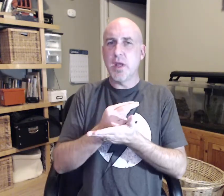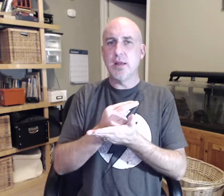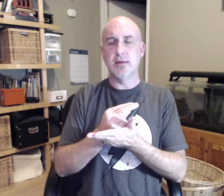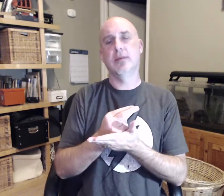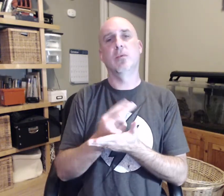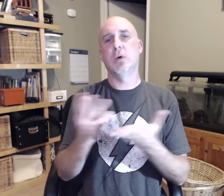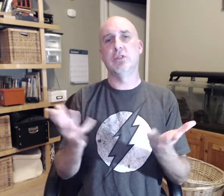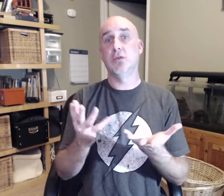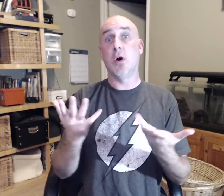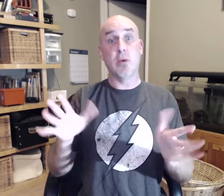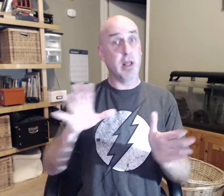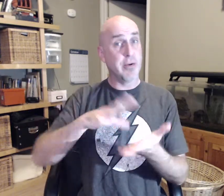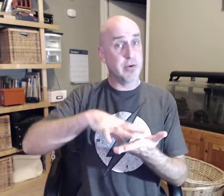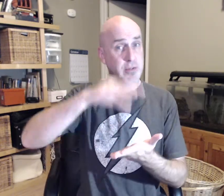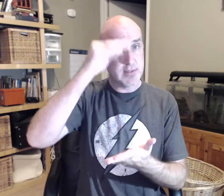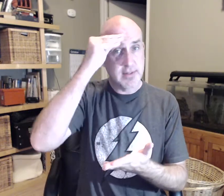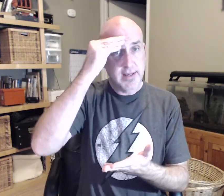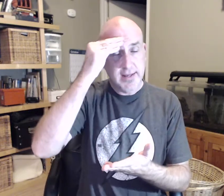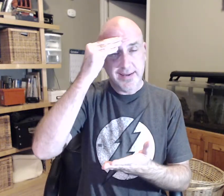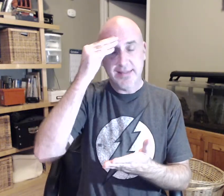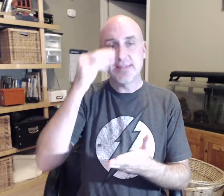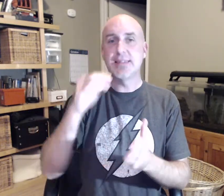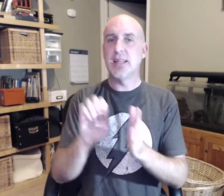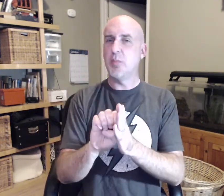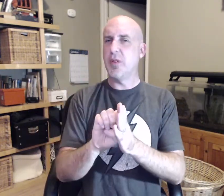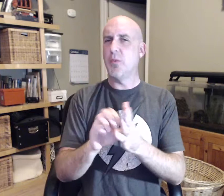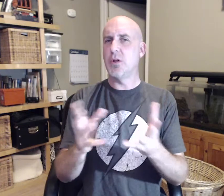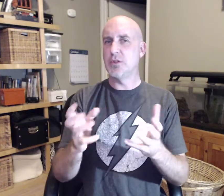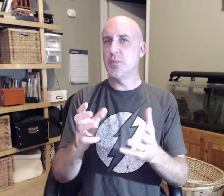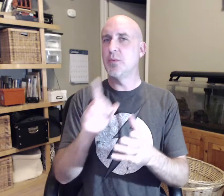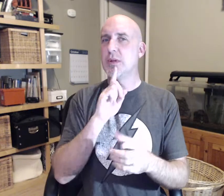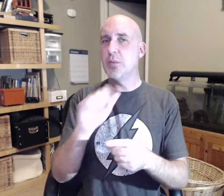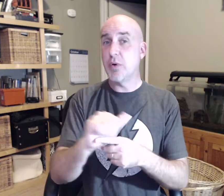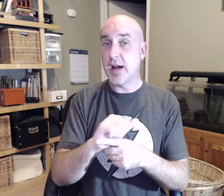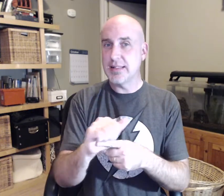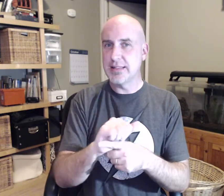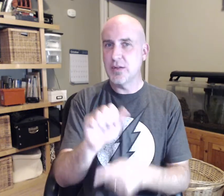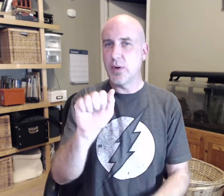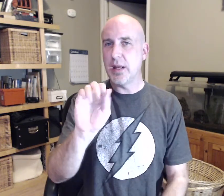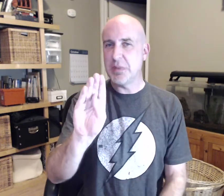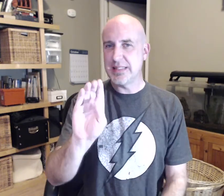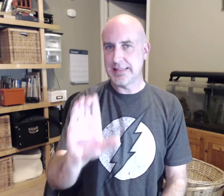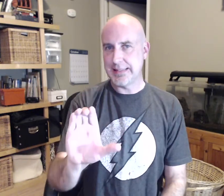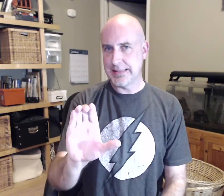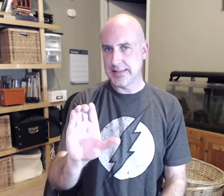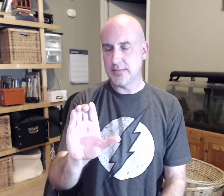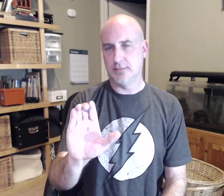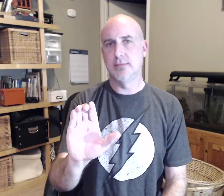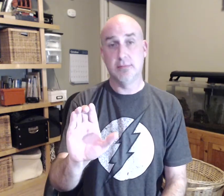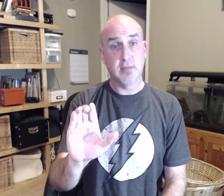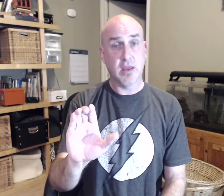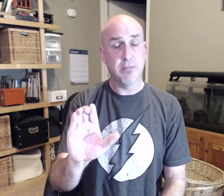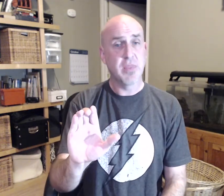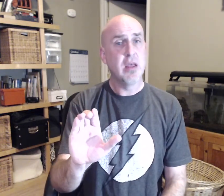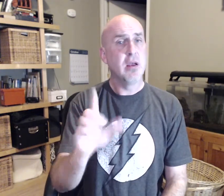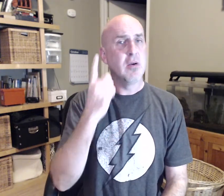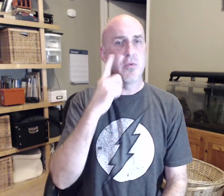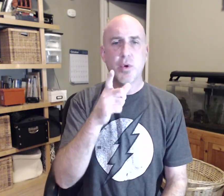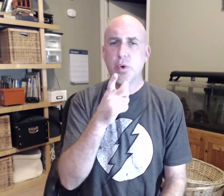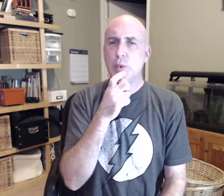reviewing what you already learned. This example, I want you to be really practicing your ABCs, okay? For